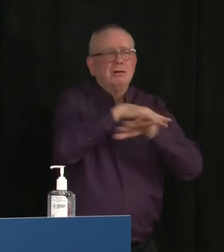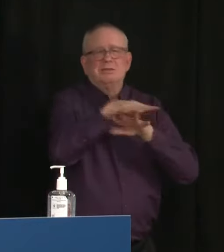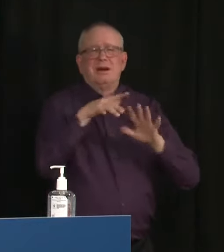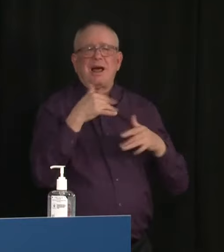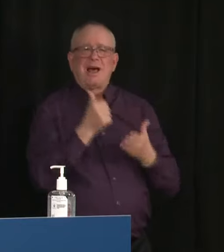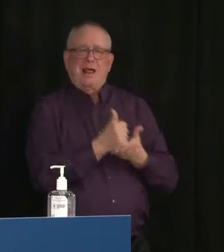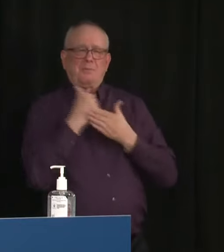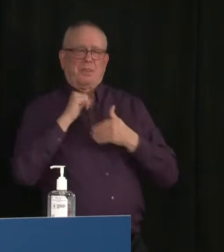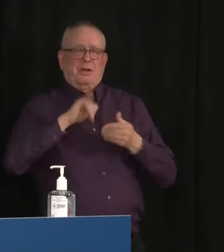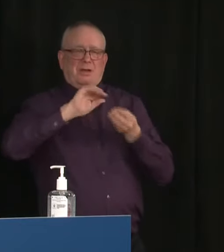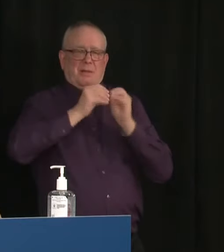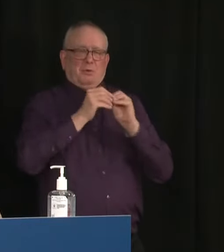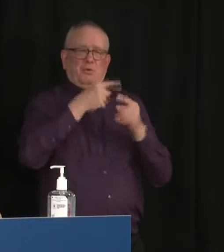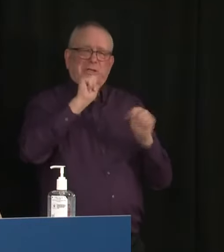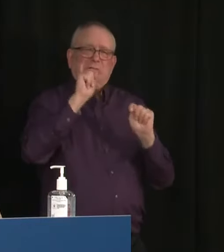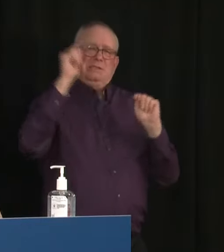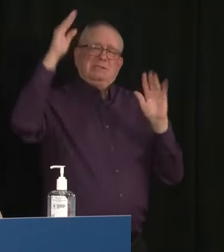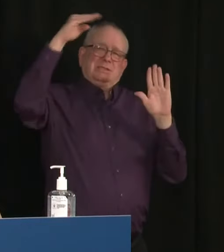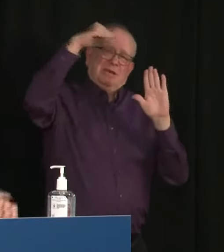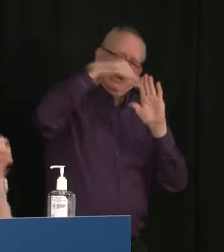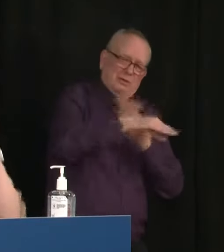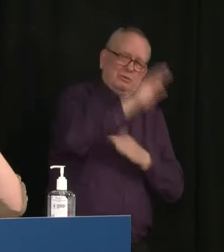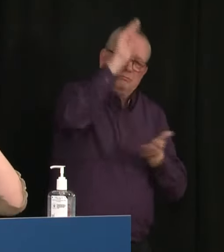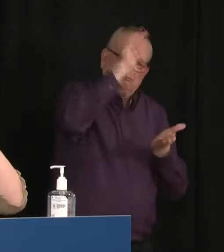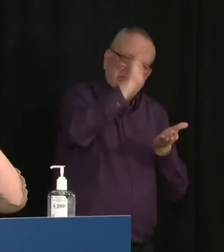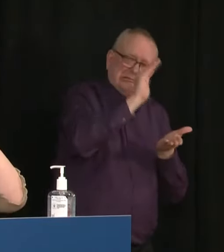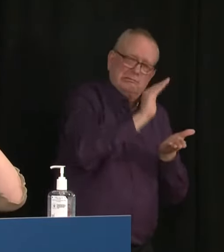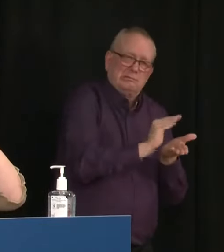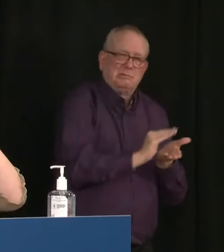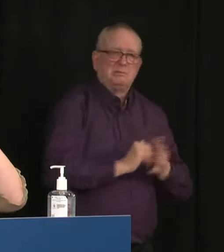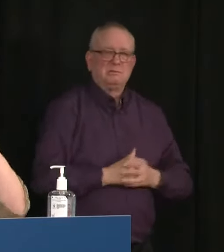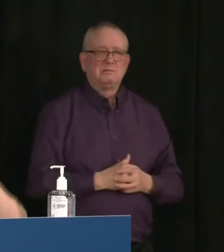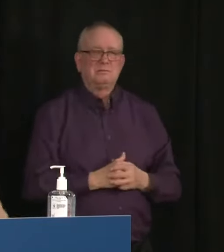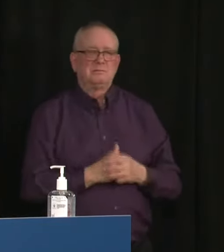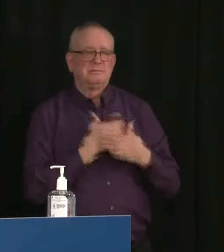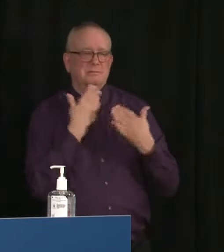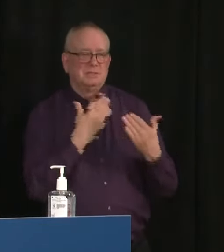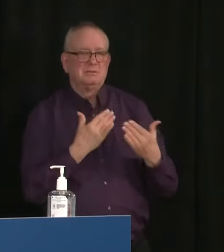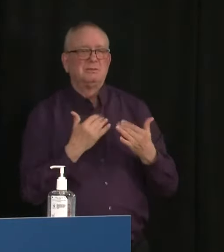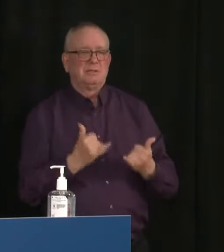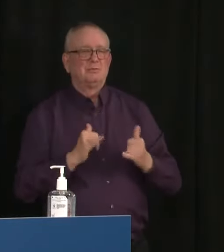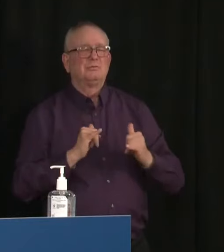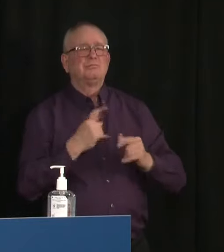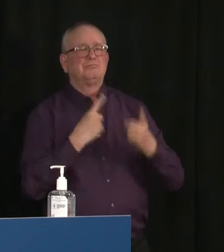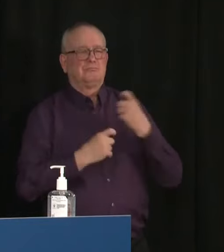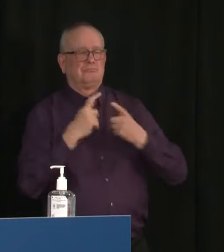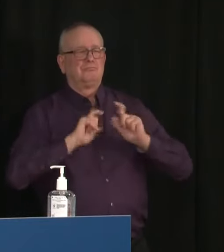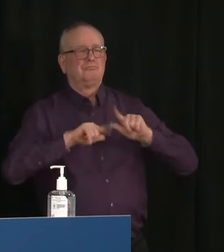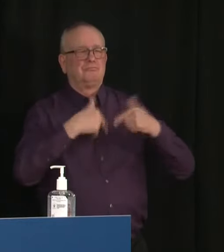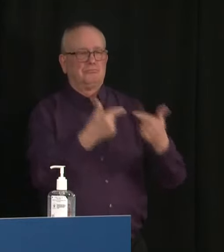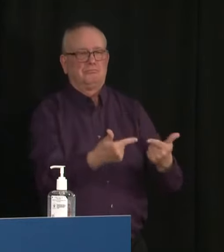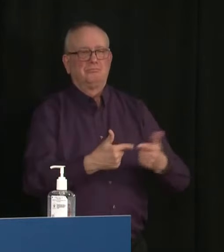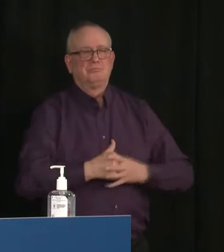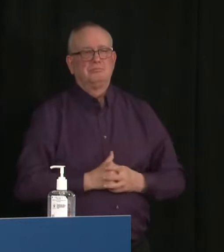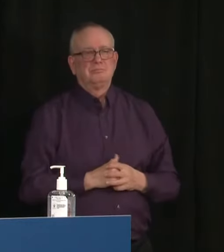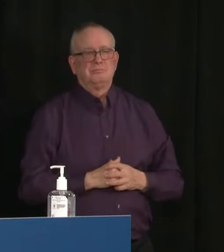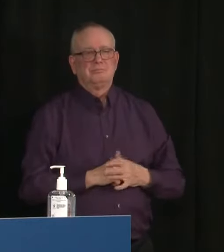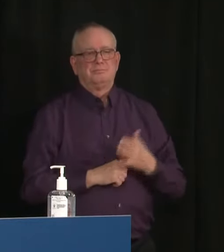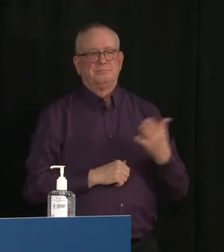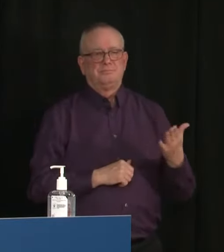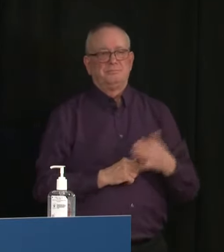we'll go to the queue now. We have a very full lineup, but we'll try and get through as many as possible. Operator, could you put through the first caller,